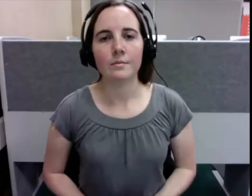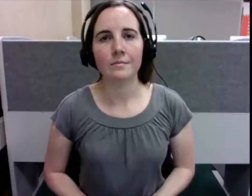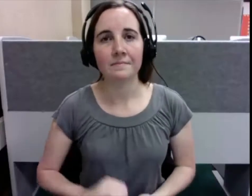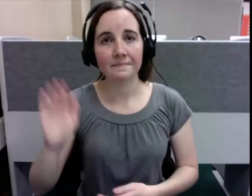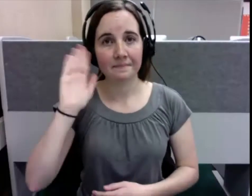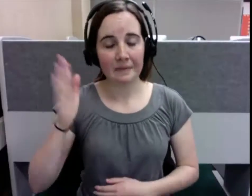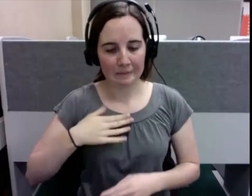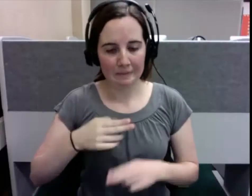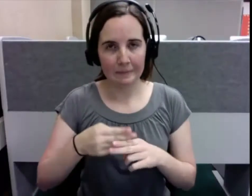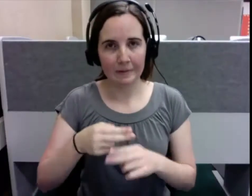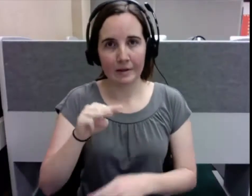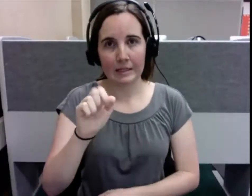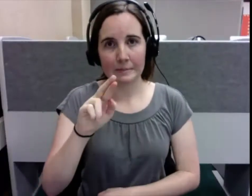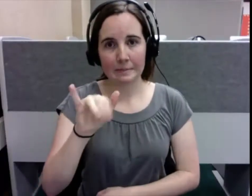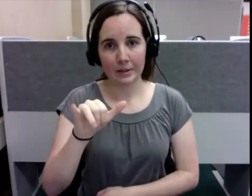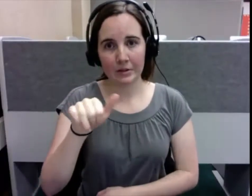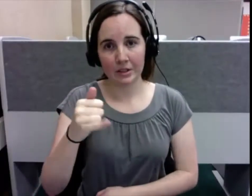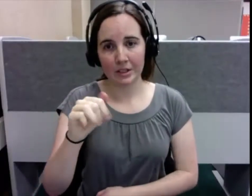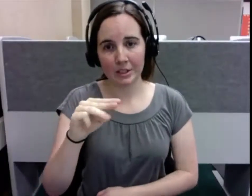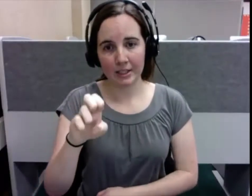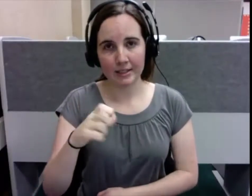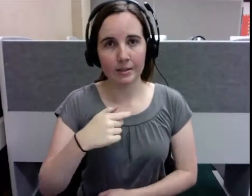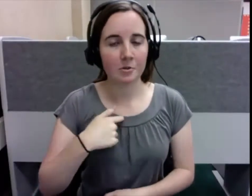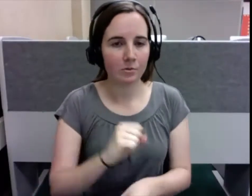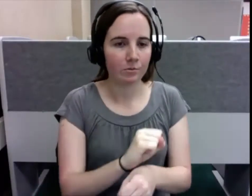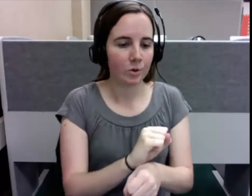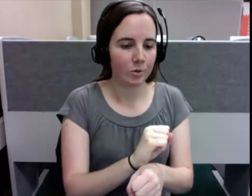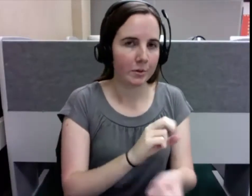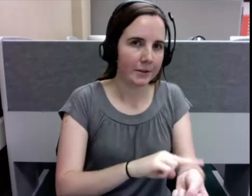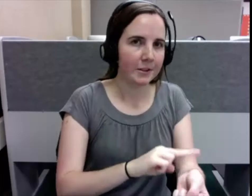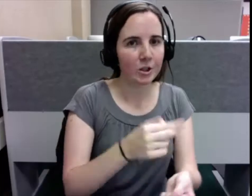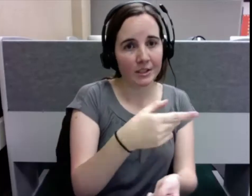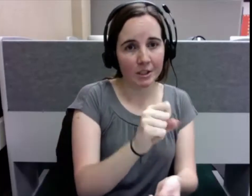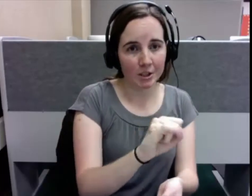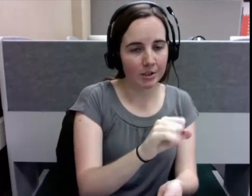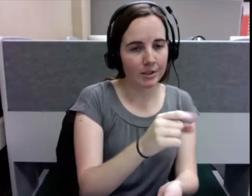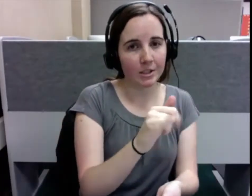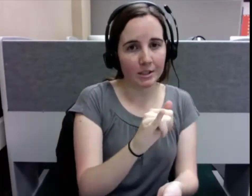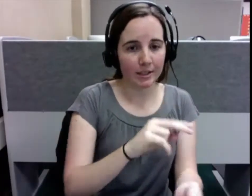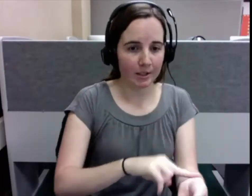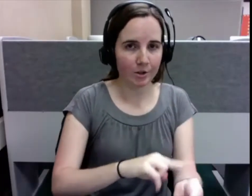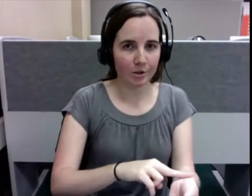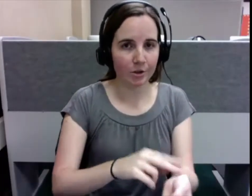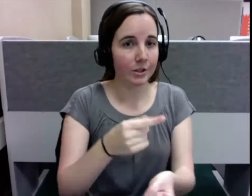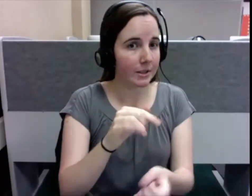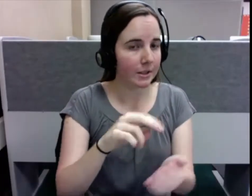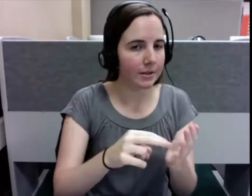Hi, my name is Mary Jane Harrington. I'm a GI nurse with Health Partners Riverside. GI stands for gastroenterology.